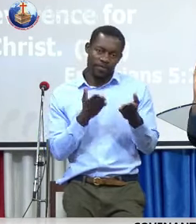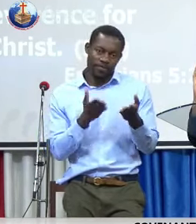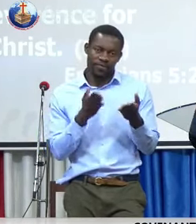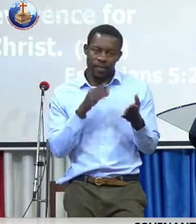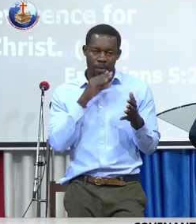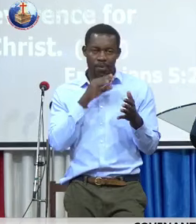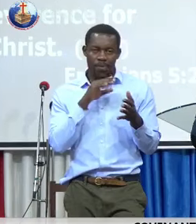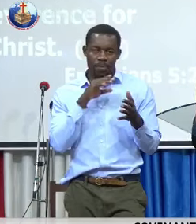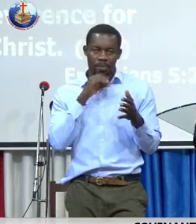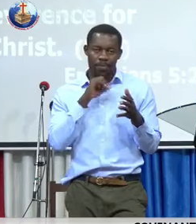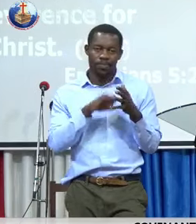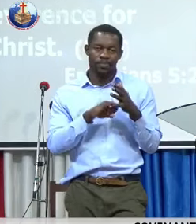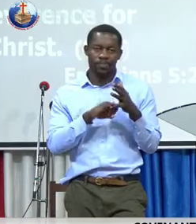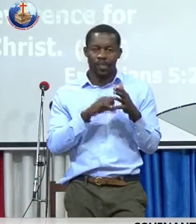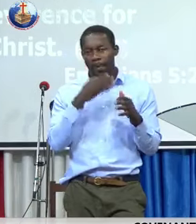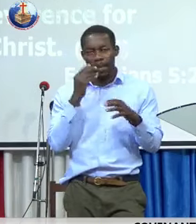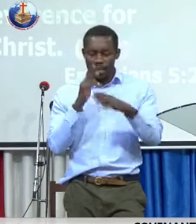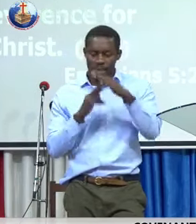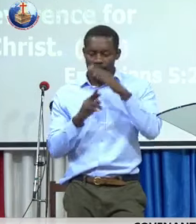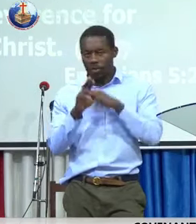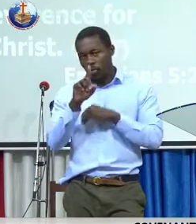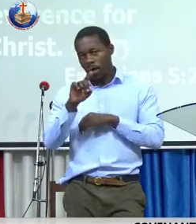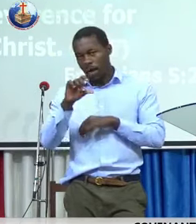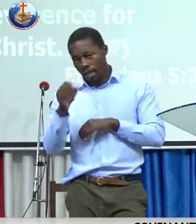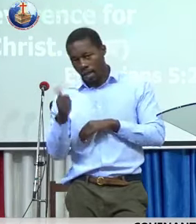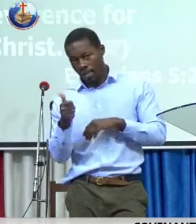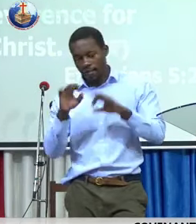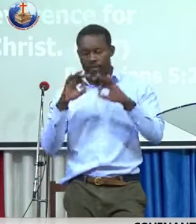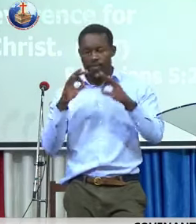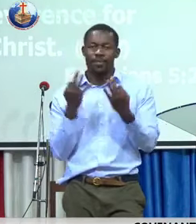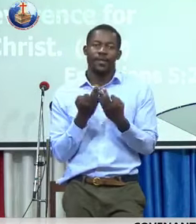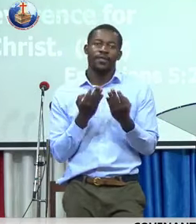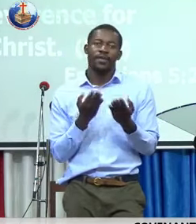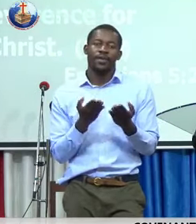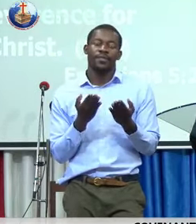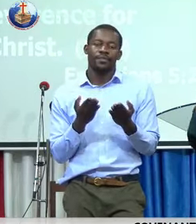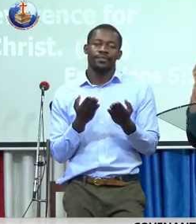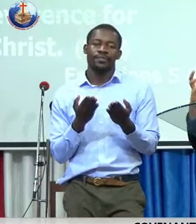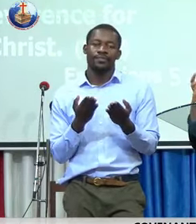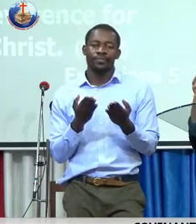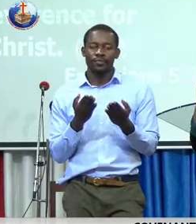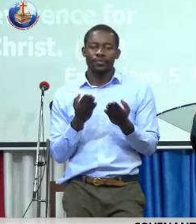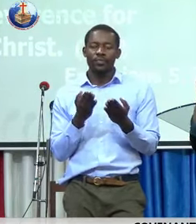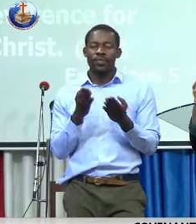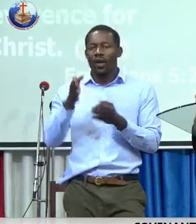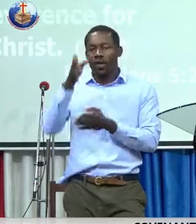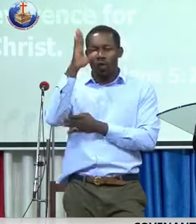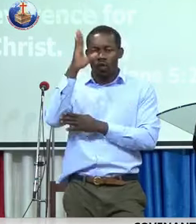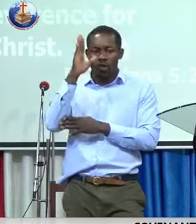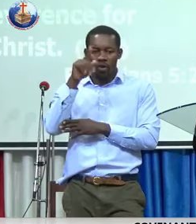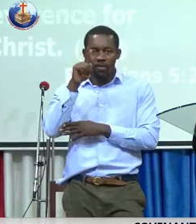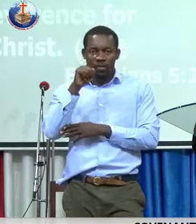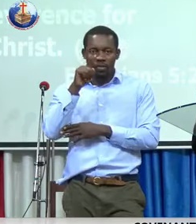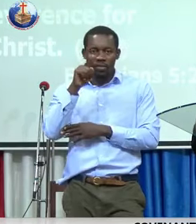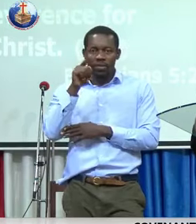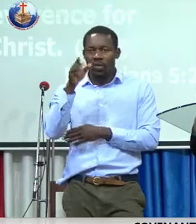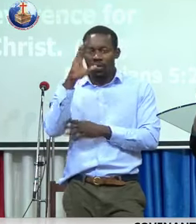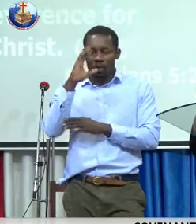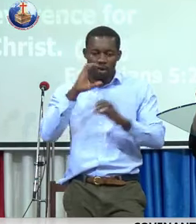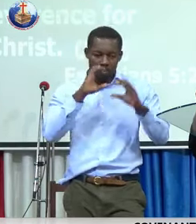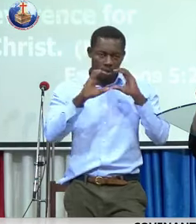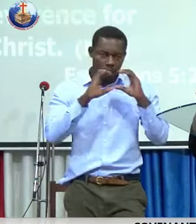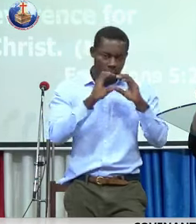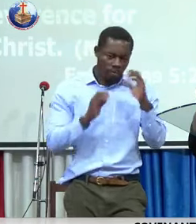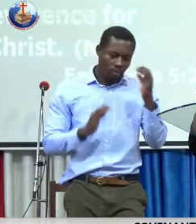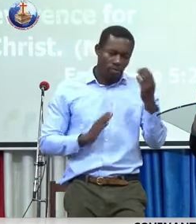listen to one another. Hiyo inamaanisha kwamba tunafaa kusikizana. That God speaks through our spouses. Kwamba Mungu unaenda kupitia